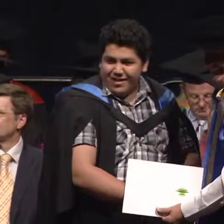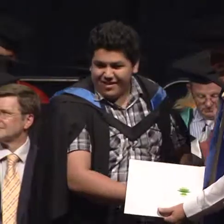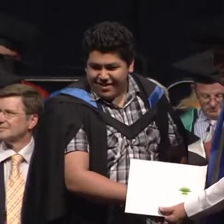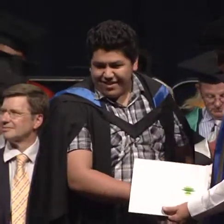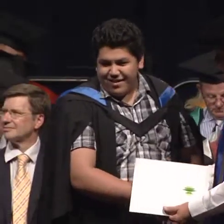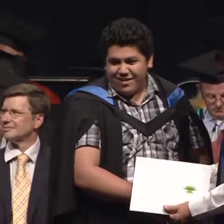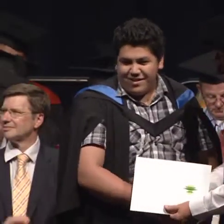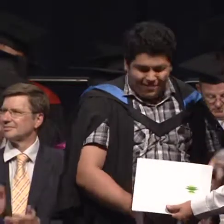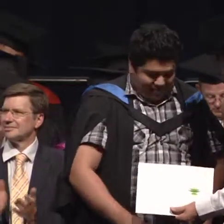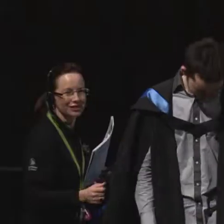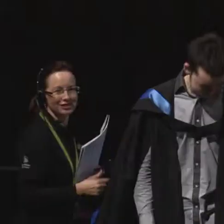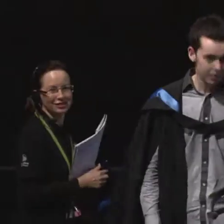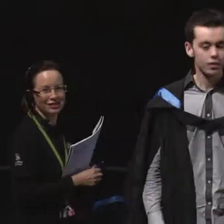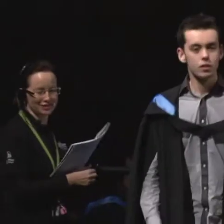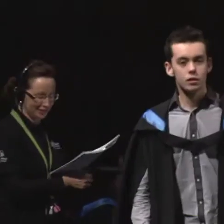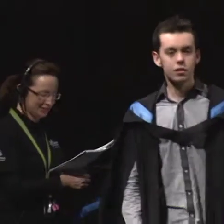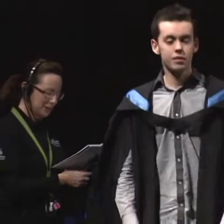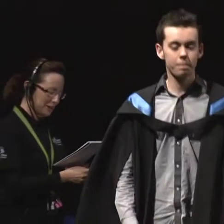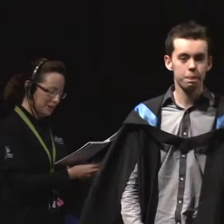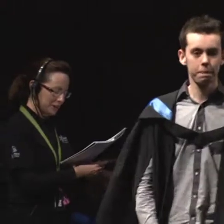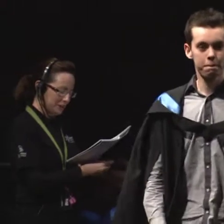Cameron Layfield.